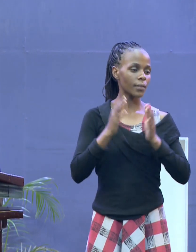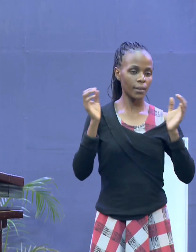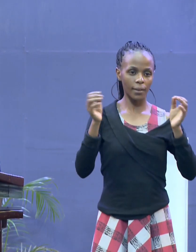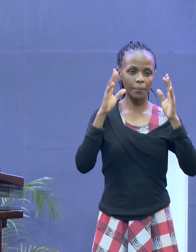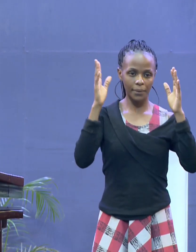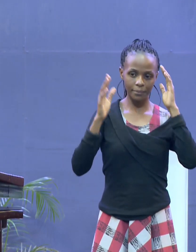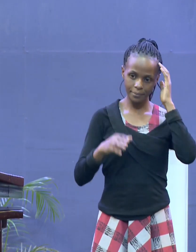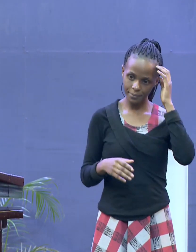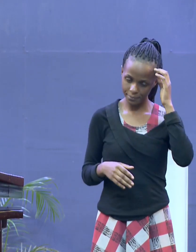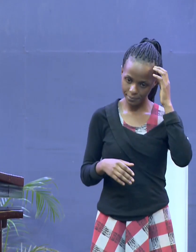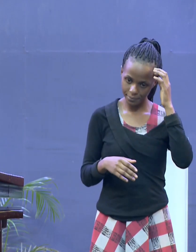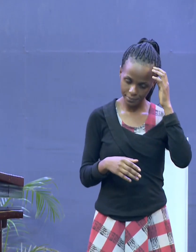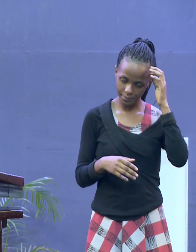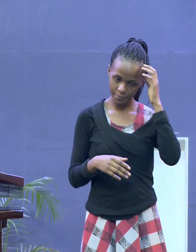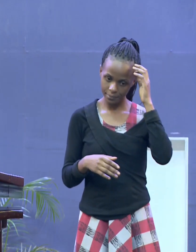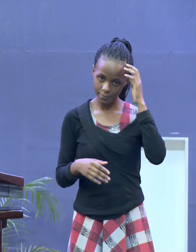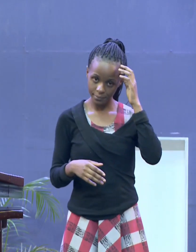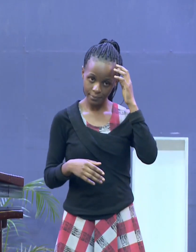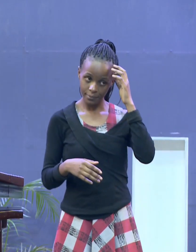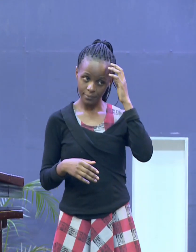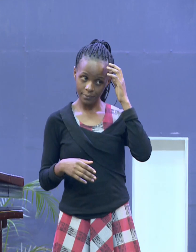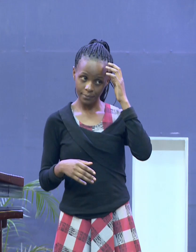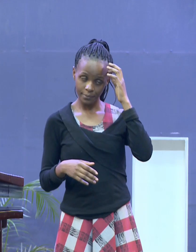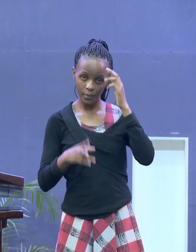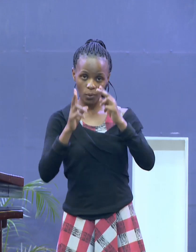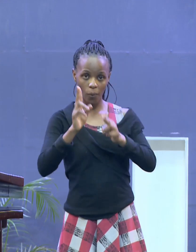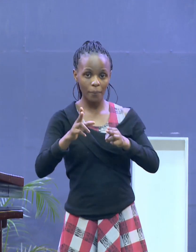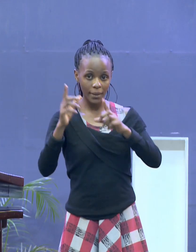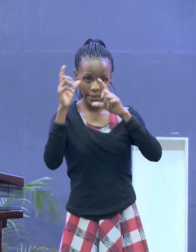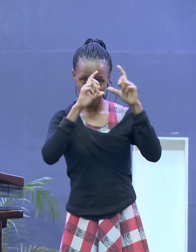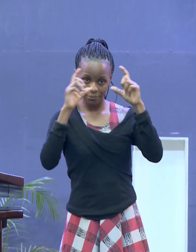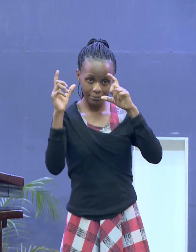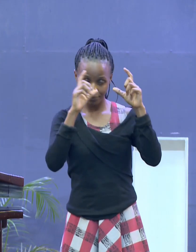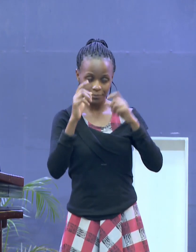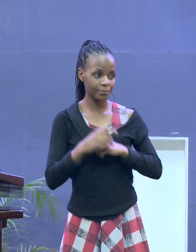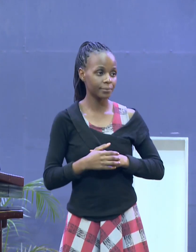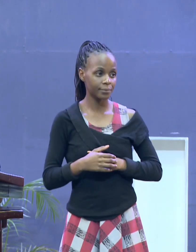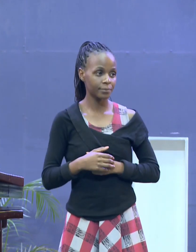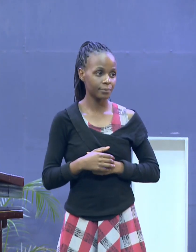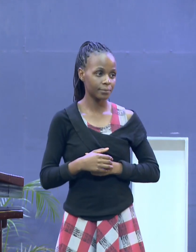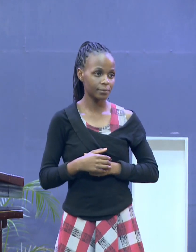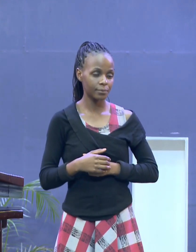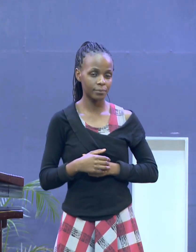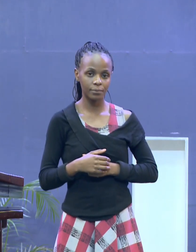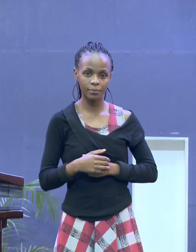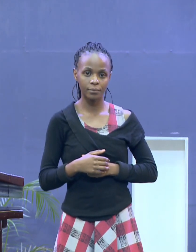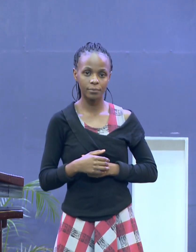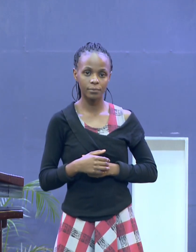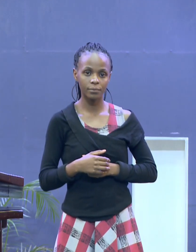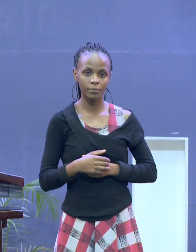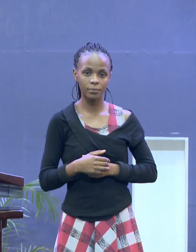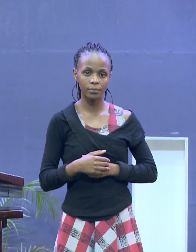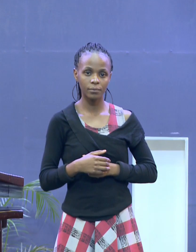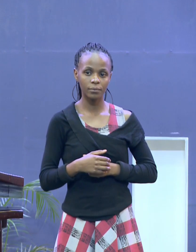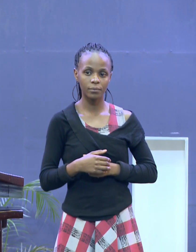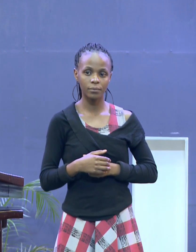Hallelujah. Amen. Hoping you are not dozing off. Kansubire temuli mukusumagira. Well, the advantage I